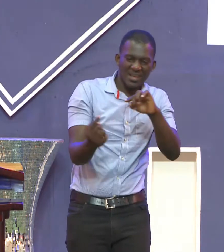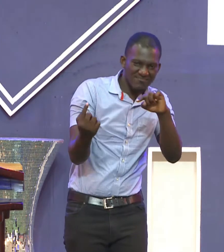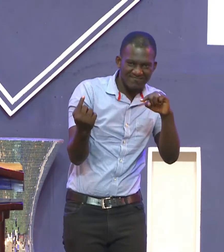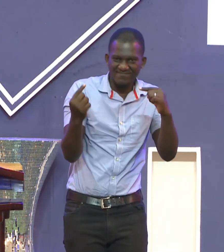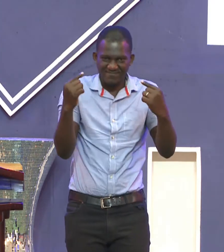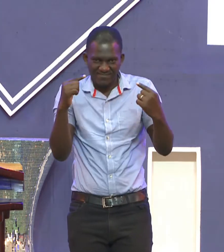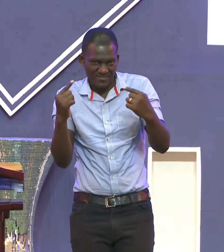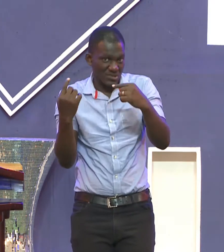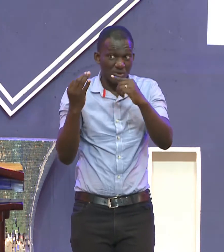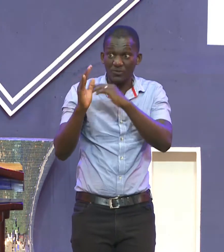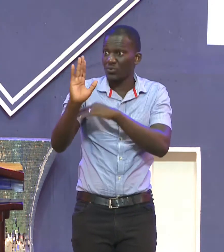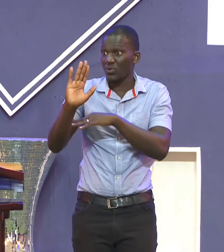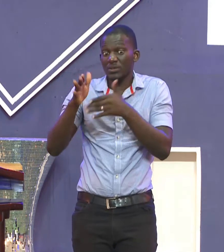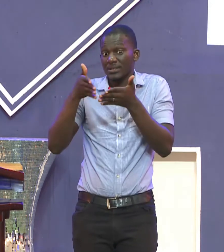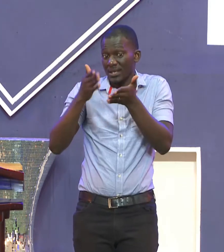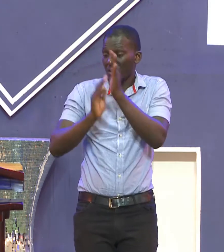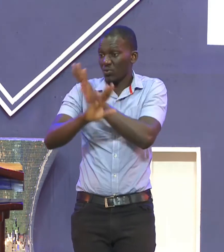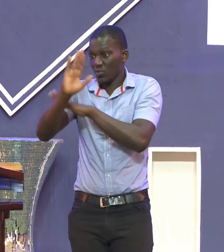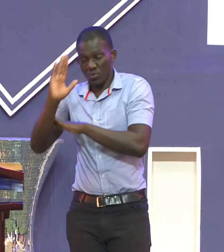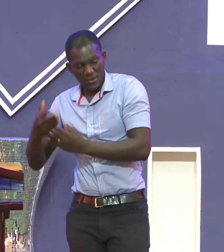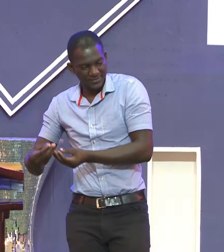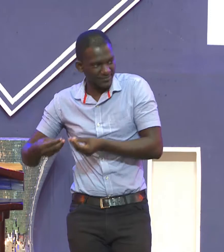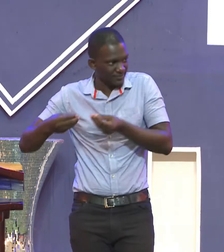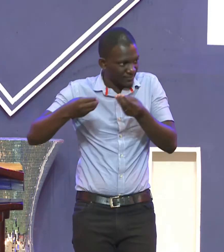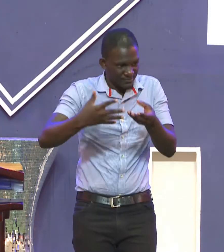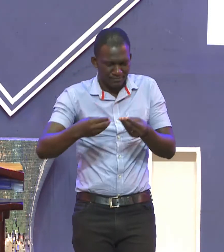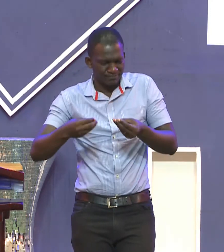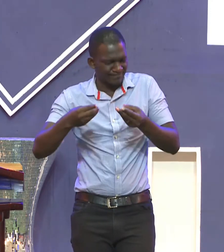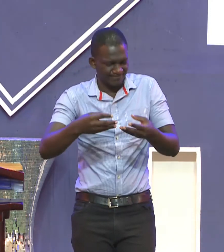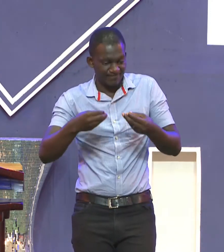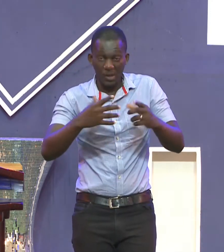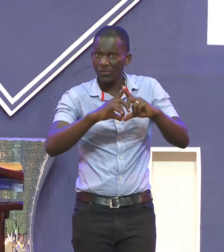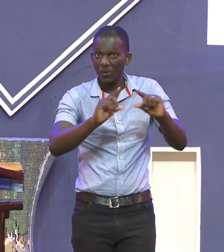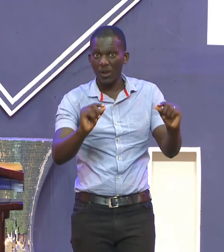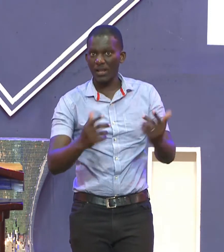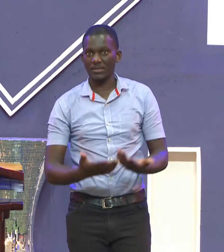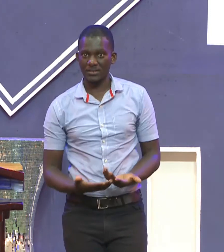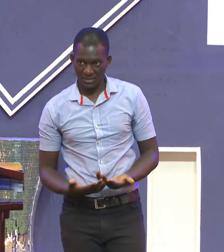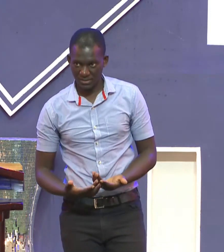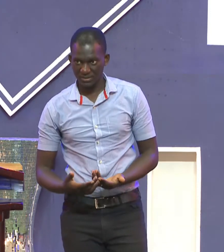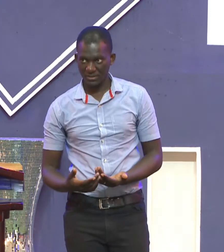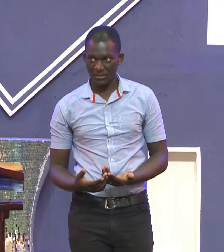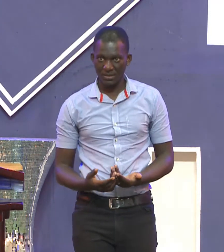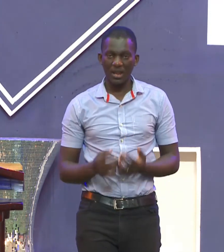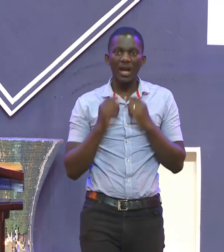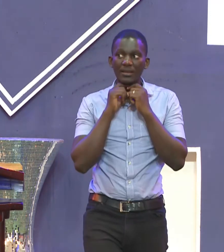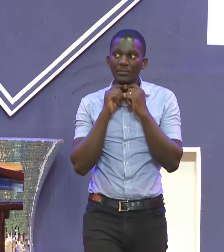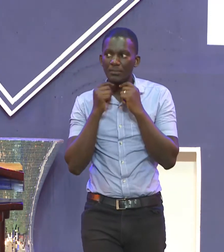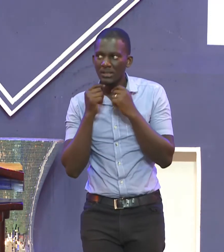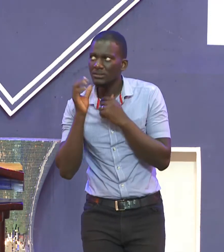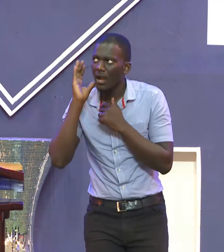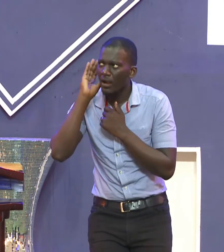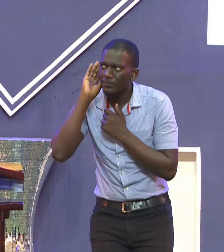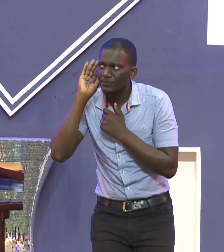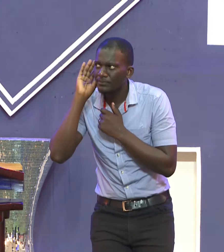the council of the Lord. Eyo Mukama gyaletere. And that is where the Lord gives you your word. Kabona na chulira. And the